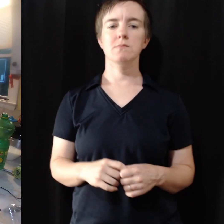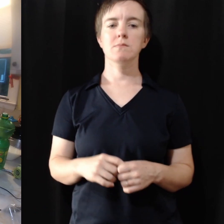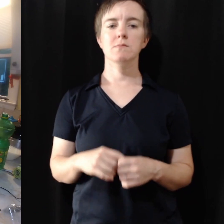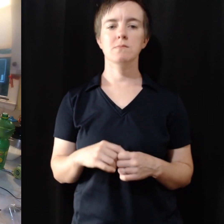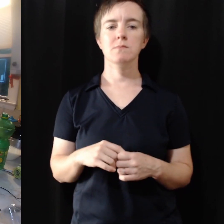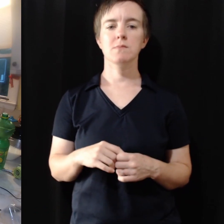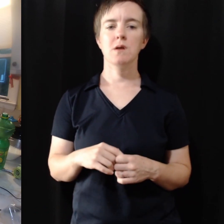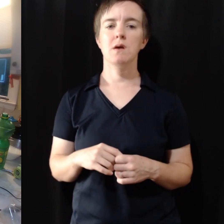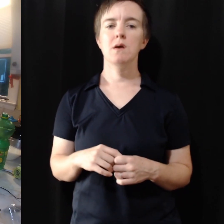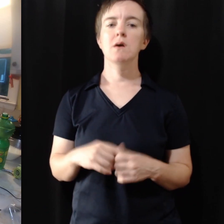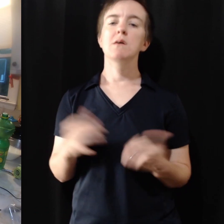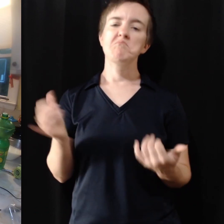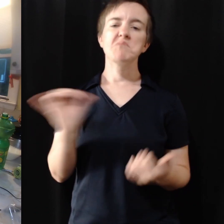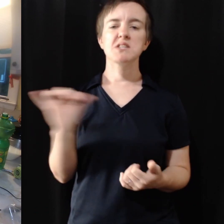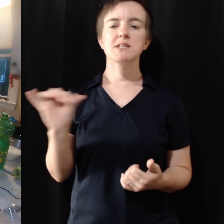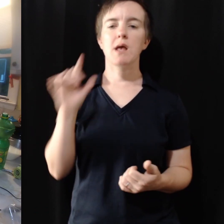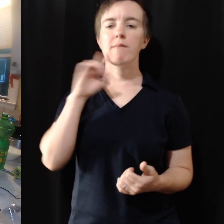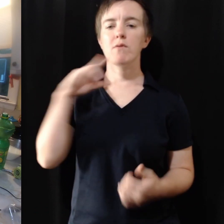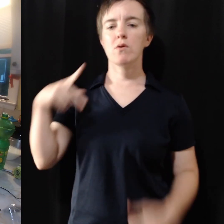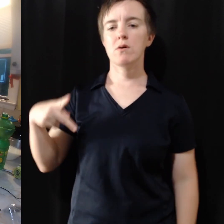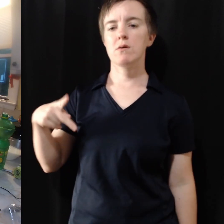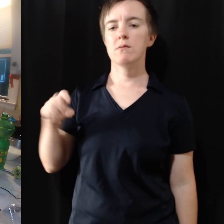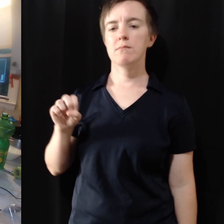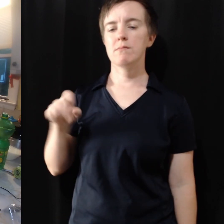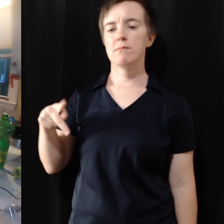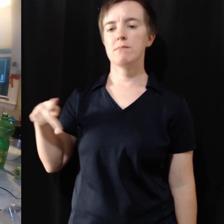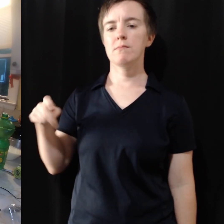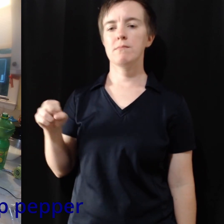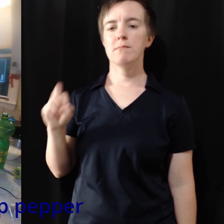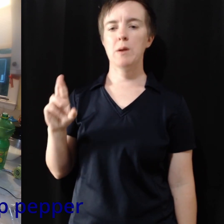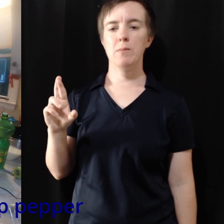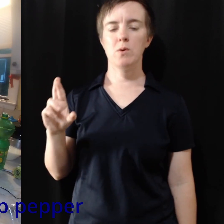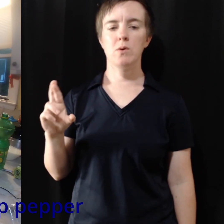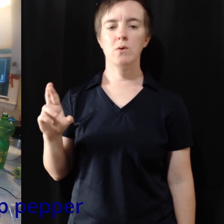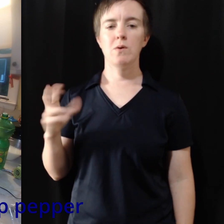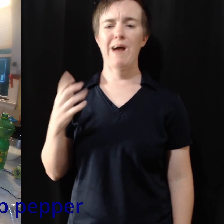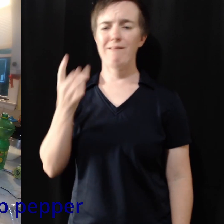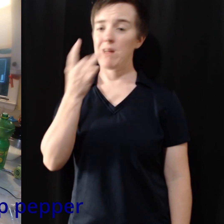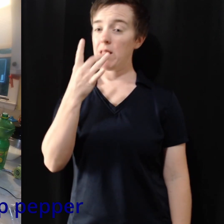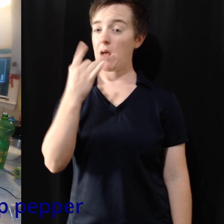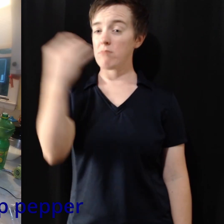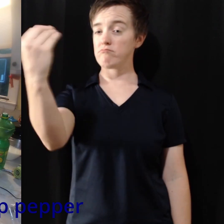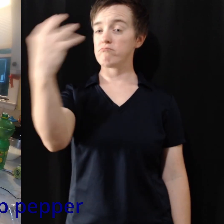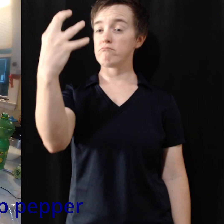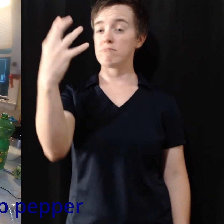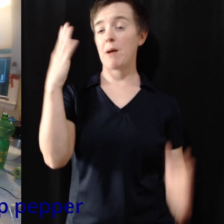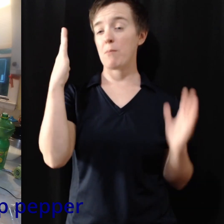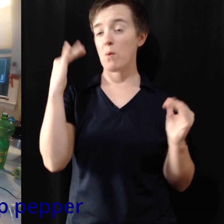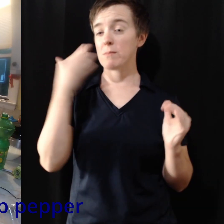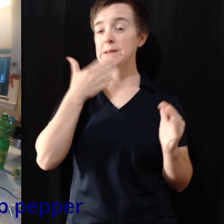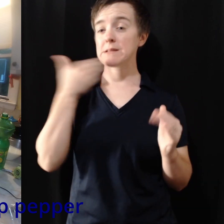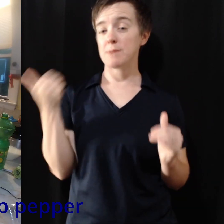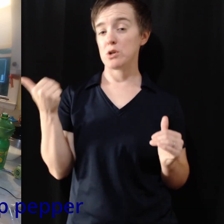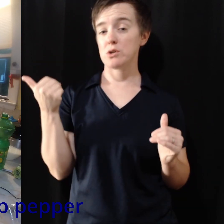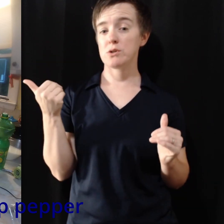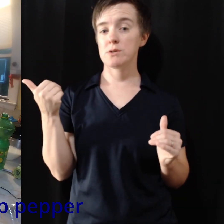And then about the same for pepper. I have a light on here. I hope this makes it better.